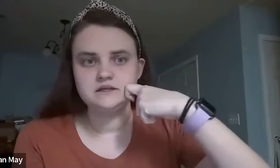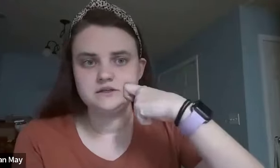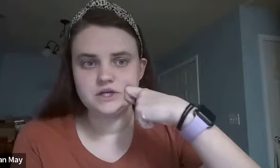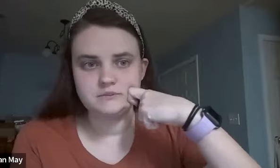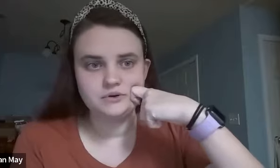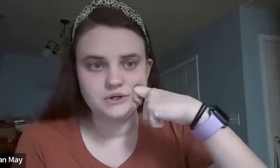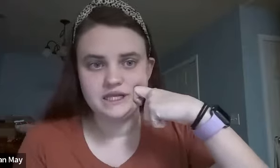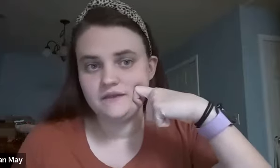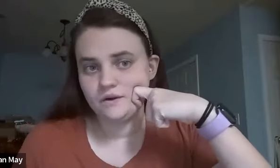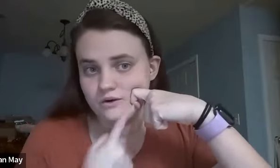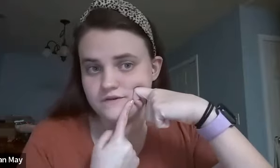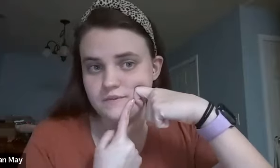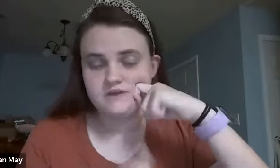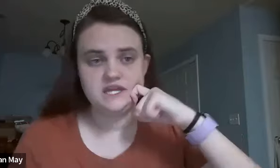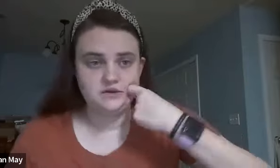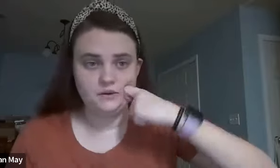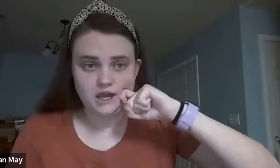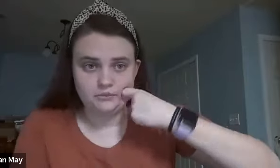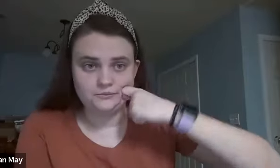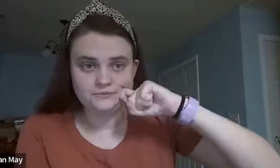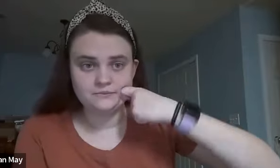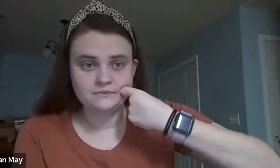You're going to put it at the corner of your mouth and you go apple.